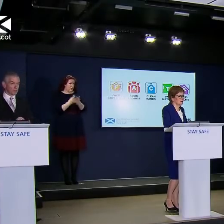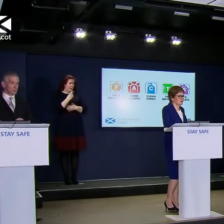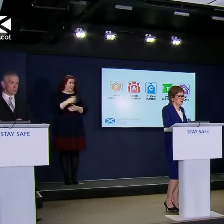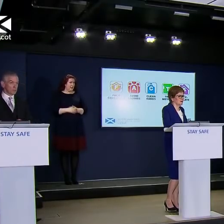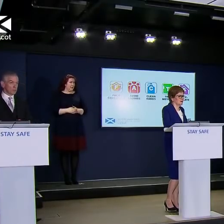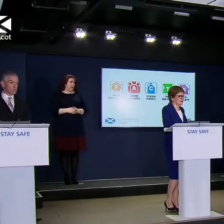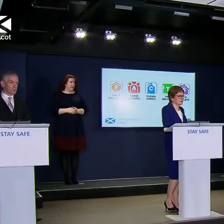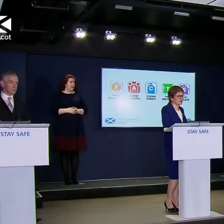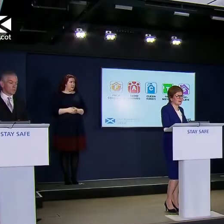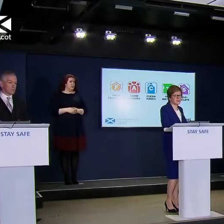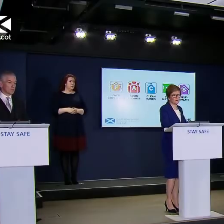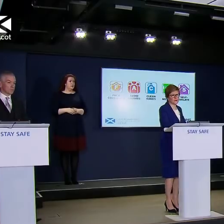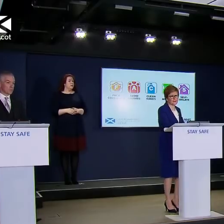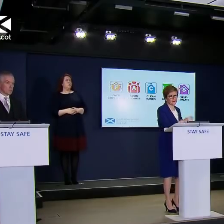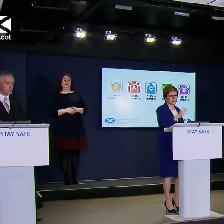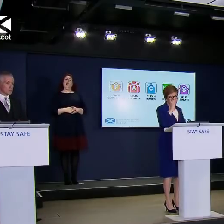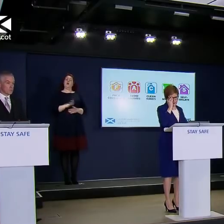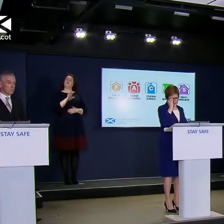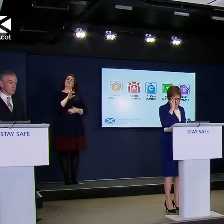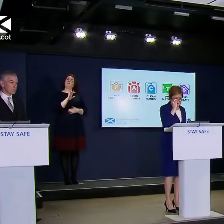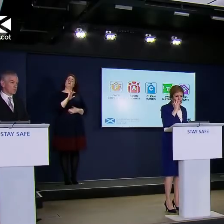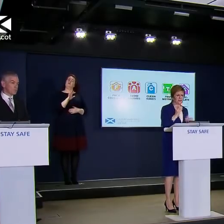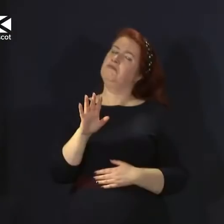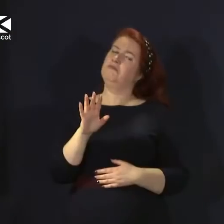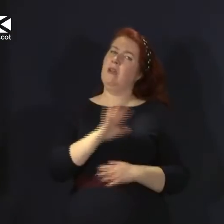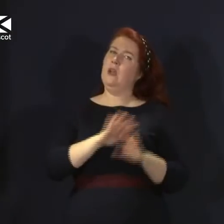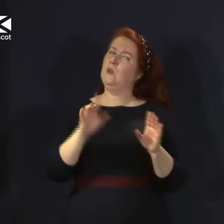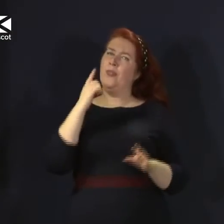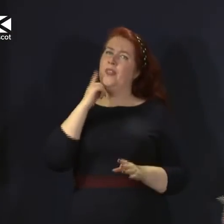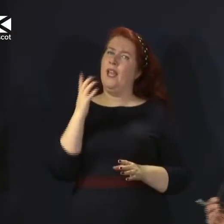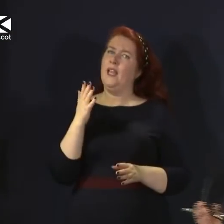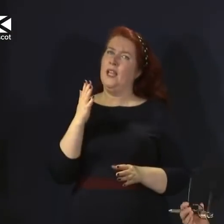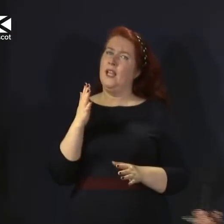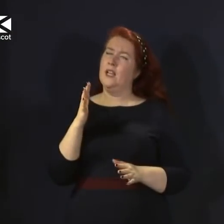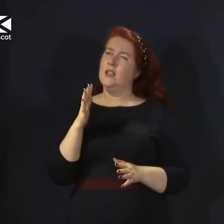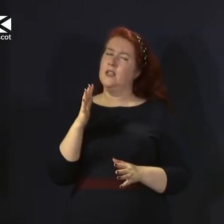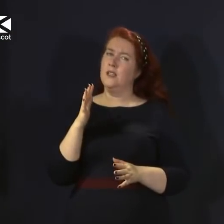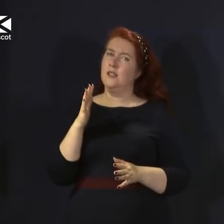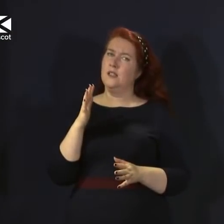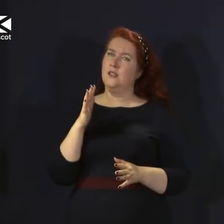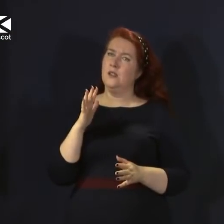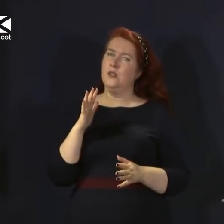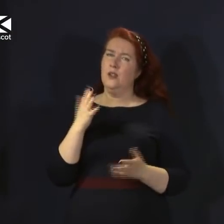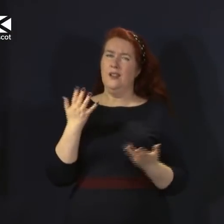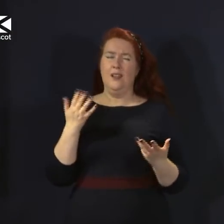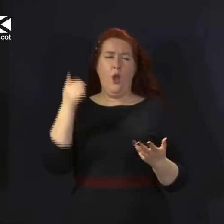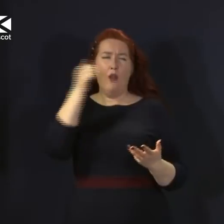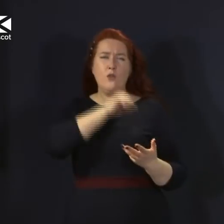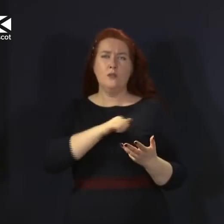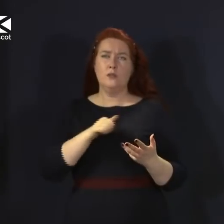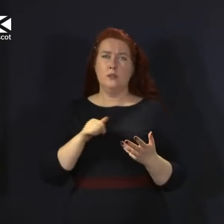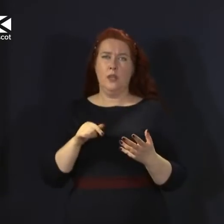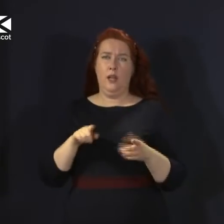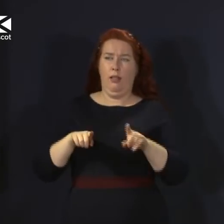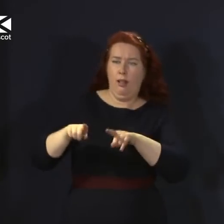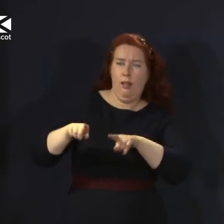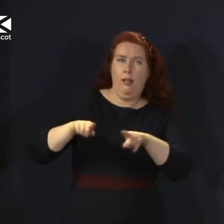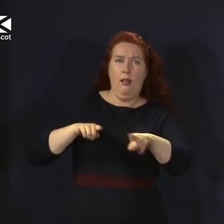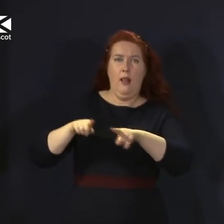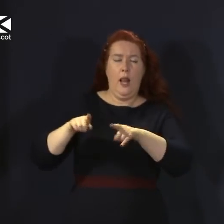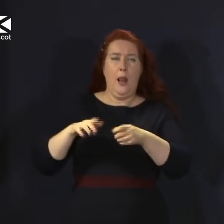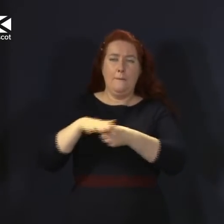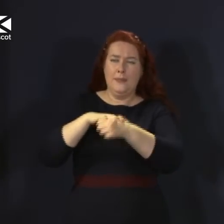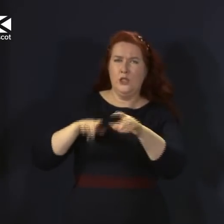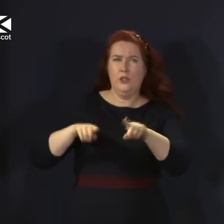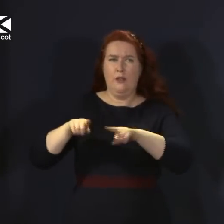there. I don't think that, I mean, the relative positions will fluctuate on a daily basis, but I